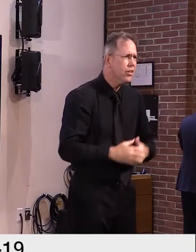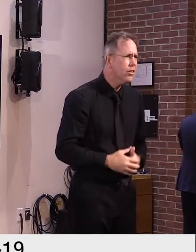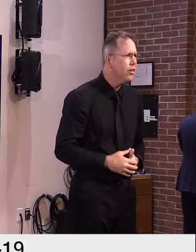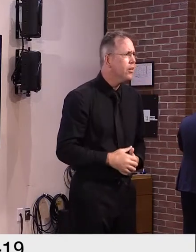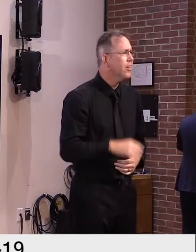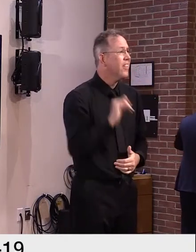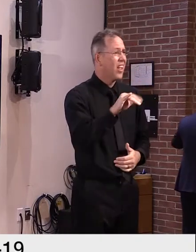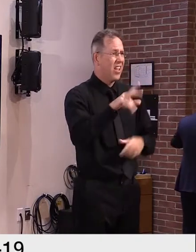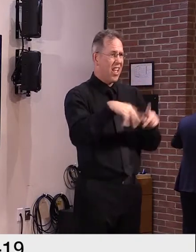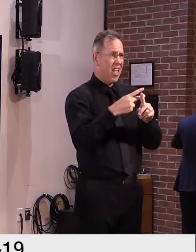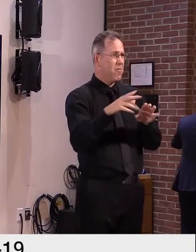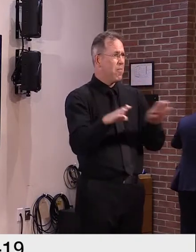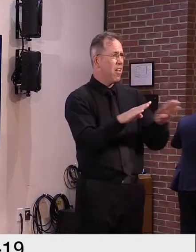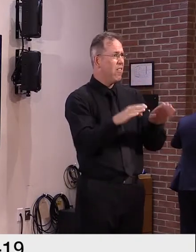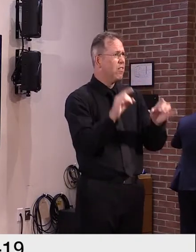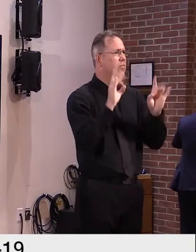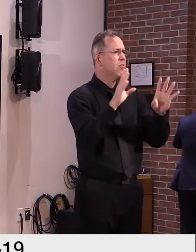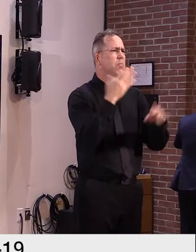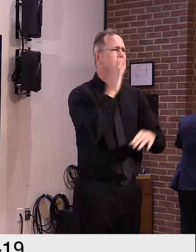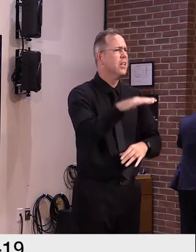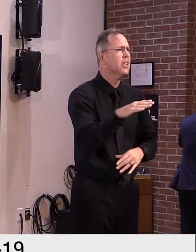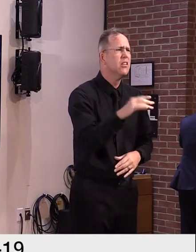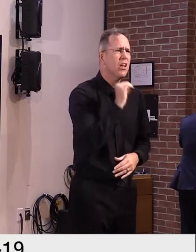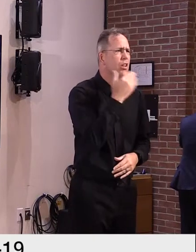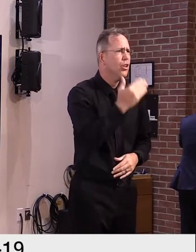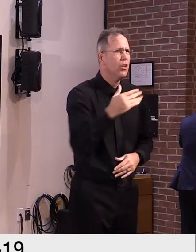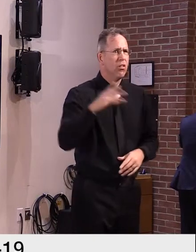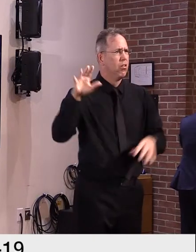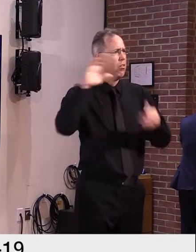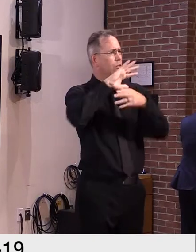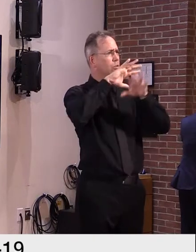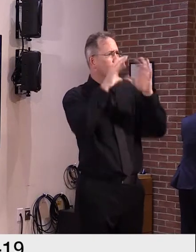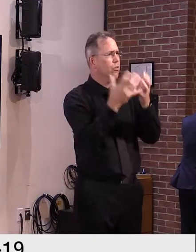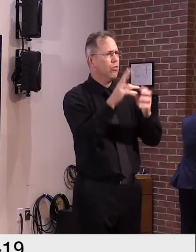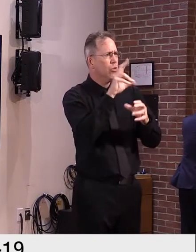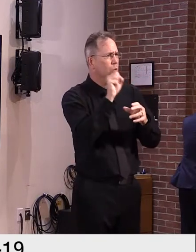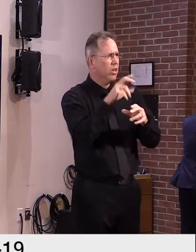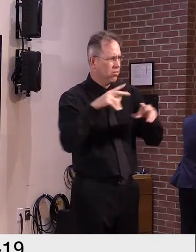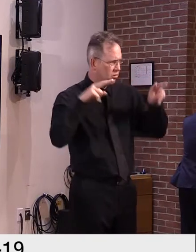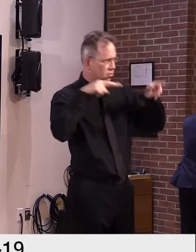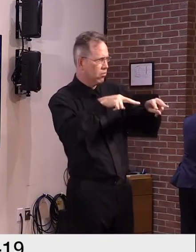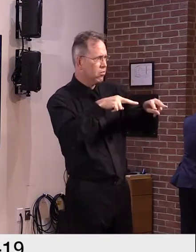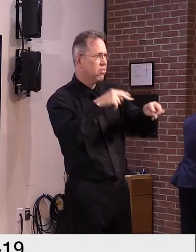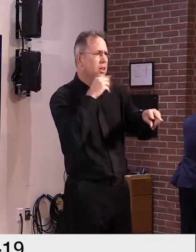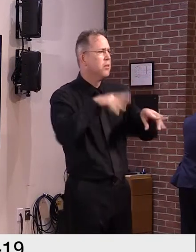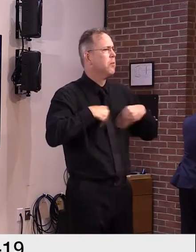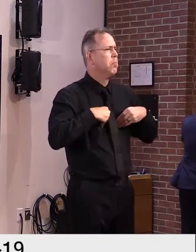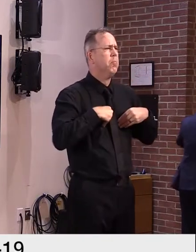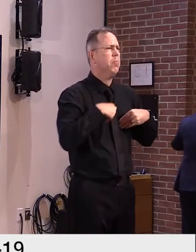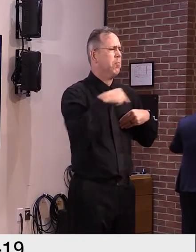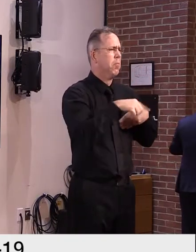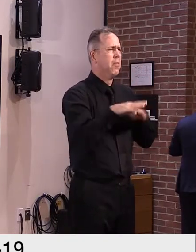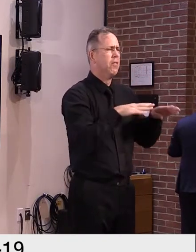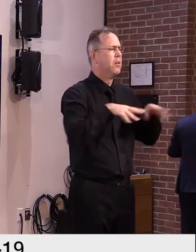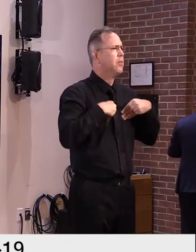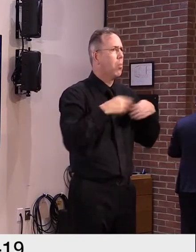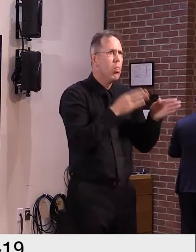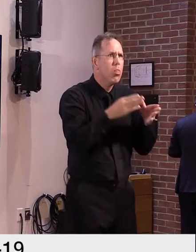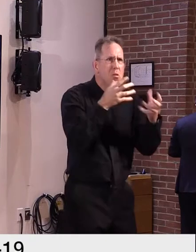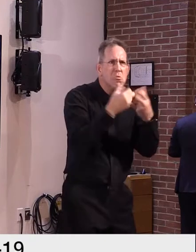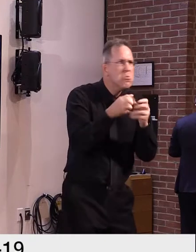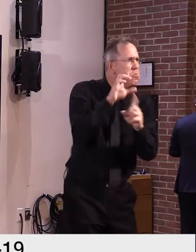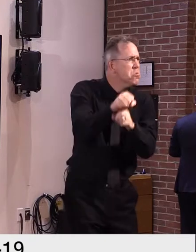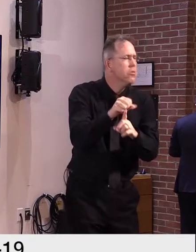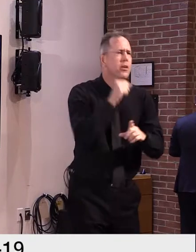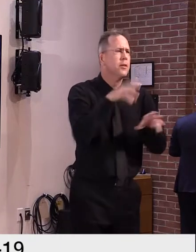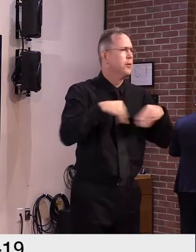any kind should be universally condemned. Elected officials across the country, but especially at the top,